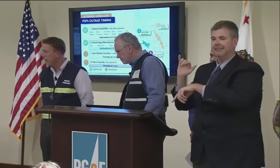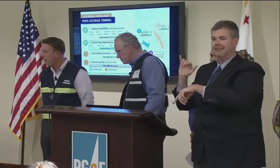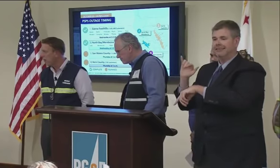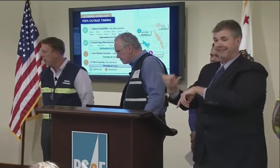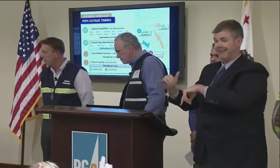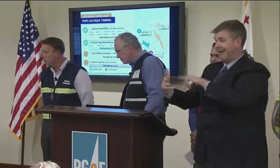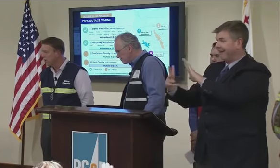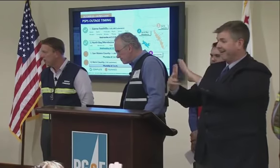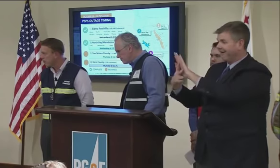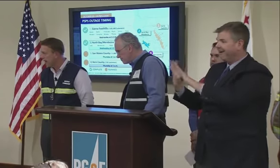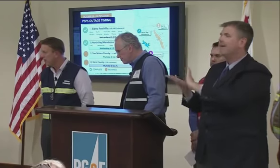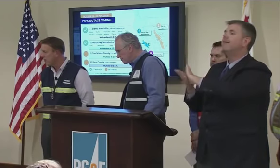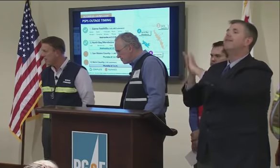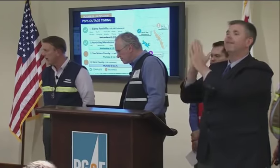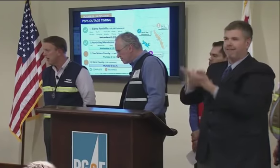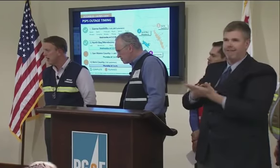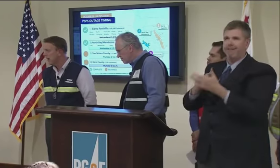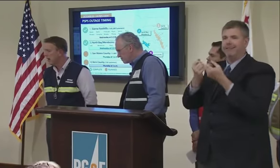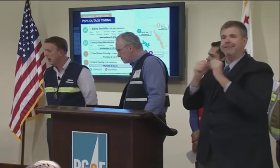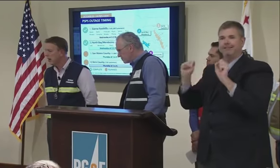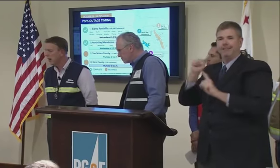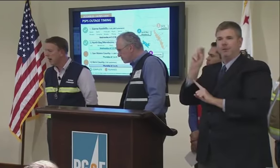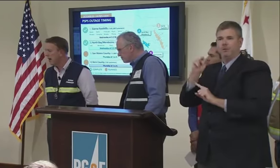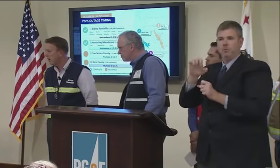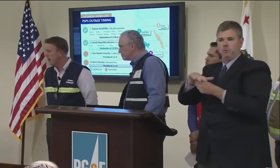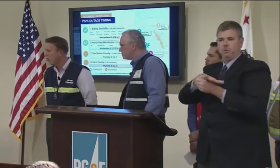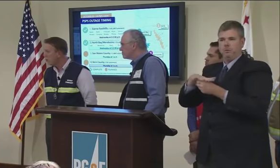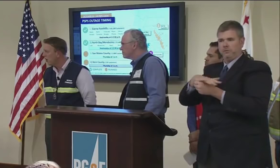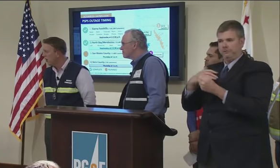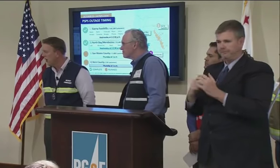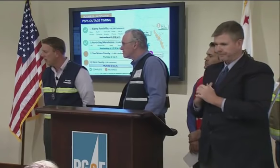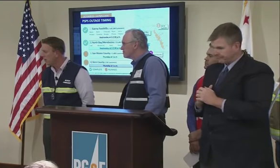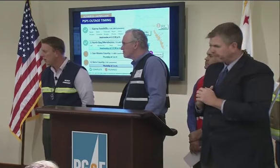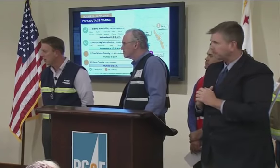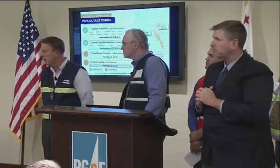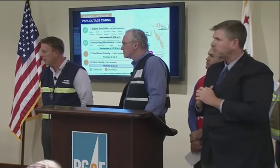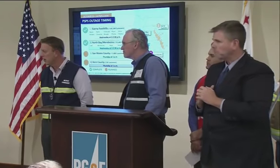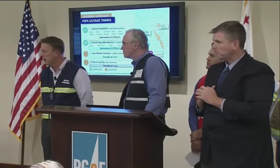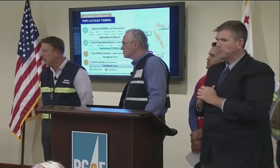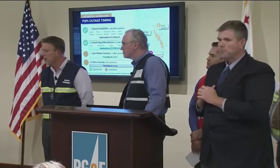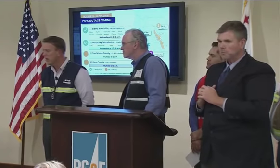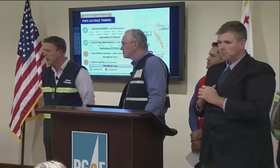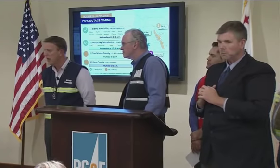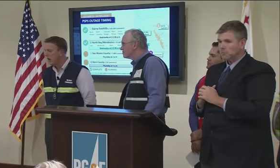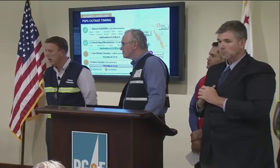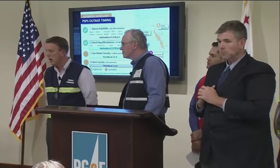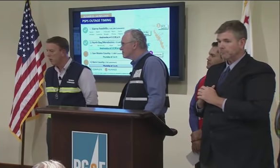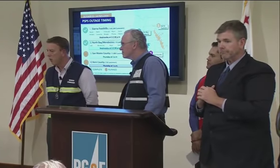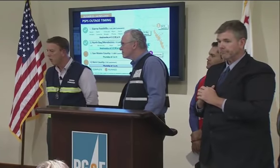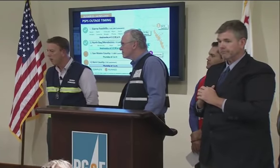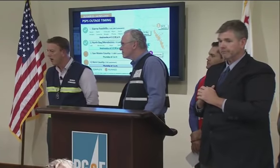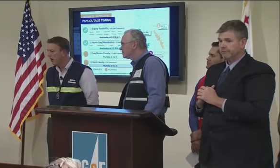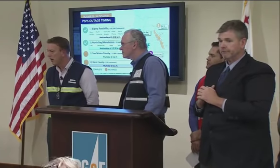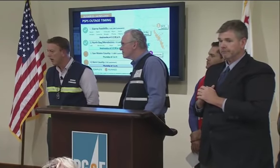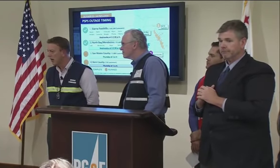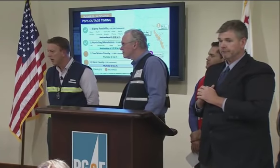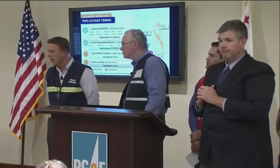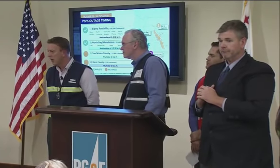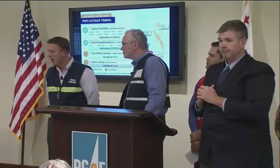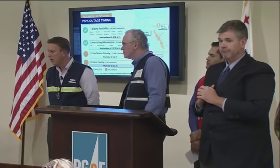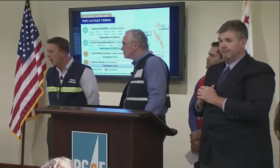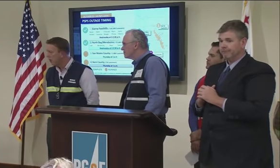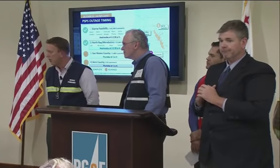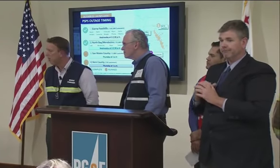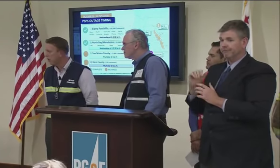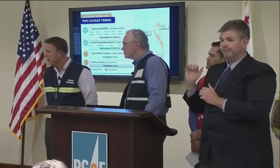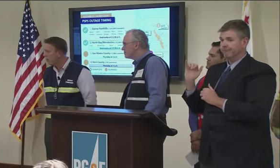lot of sidewalks, streets, pavement, not wooded, heavily wooded communities. But what we're finding is that,